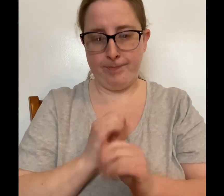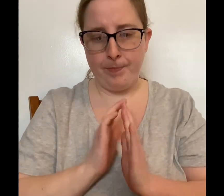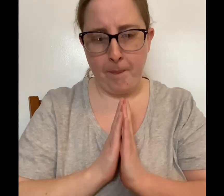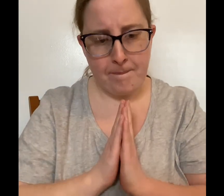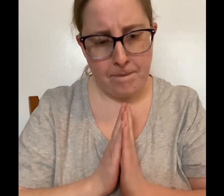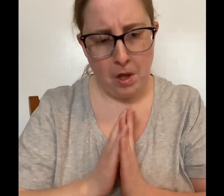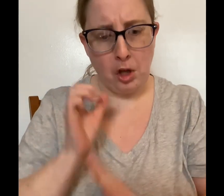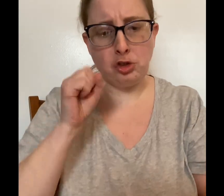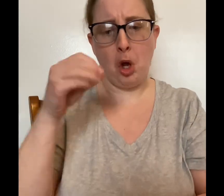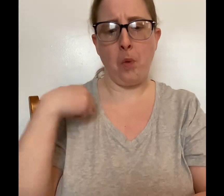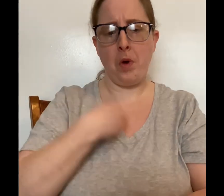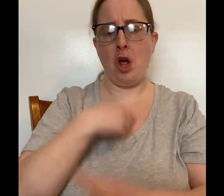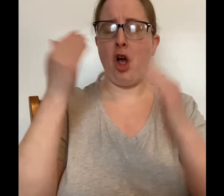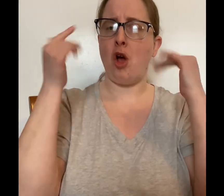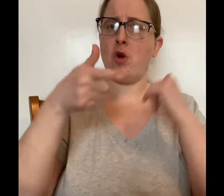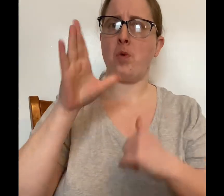So we hope you enjoy this video